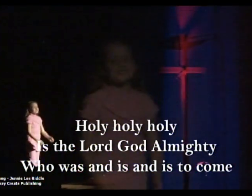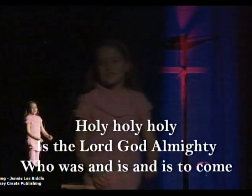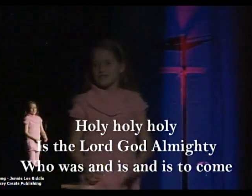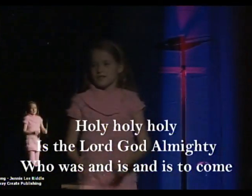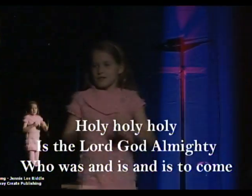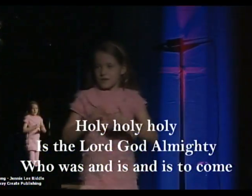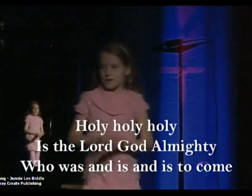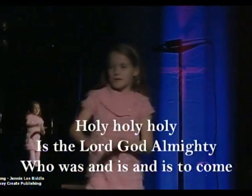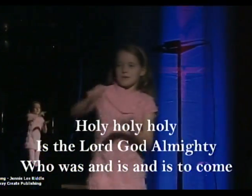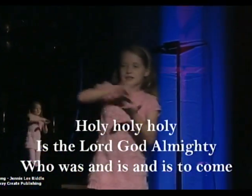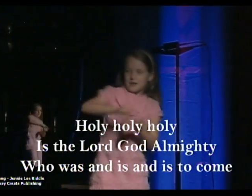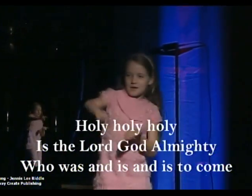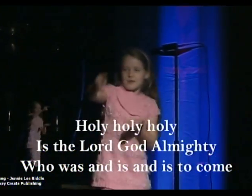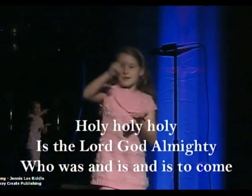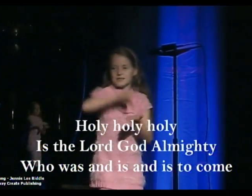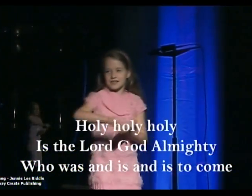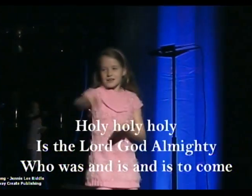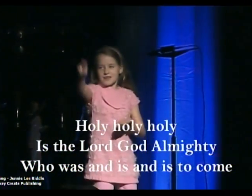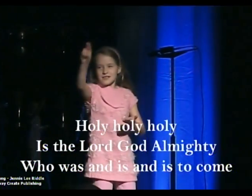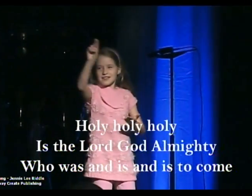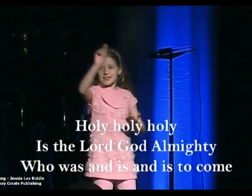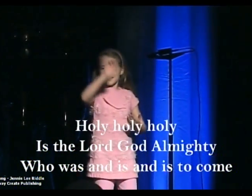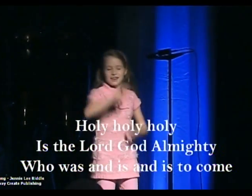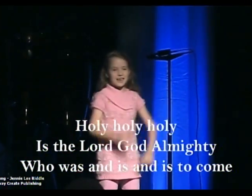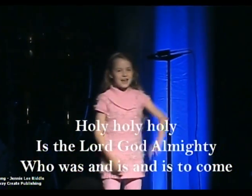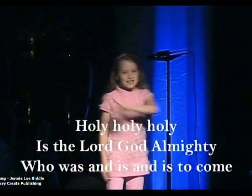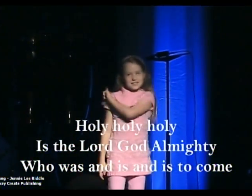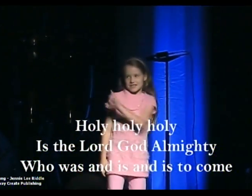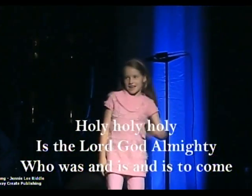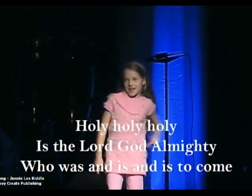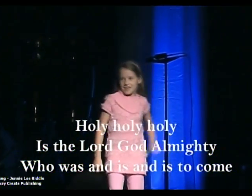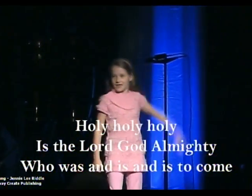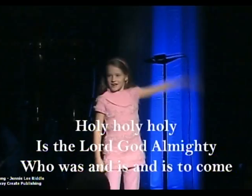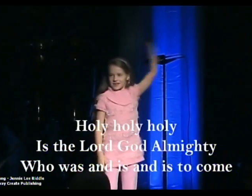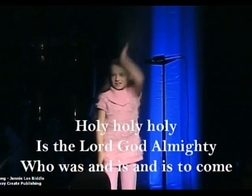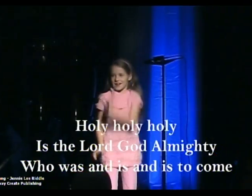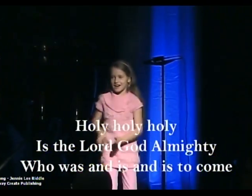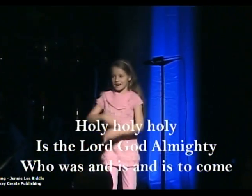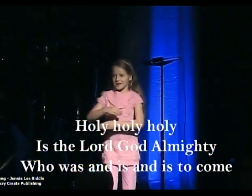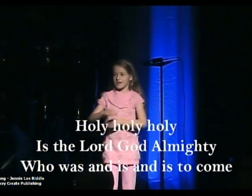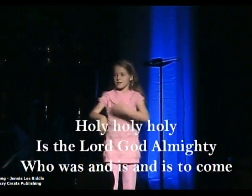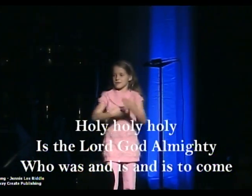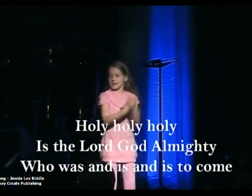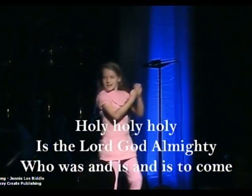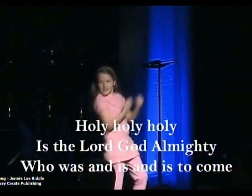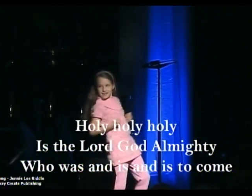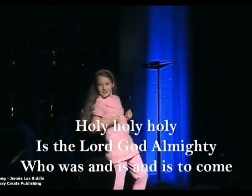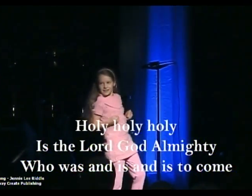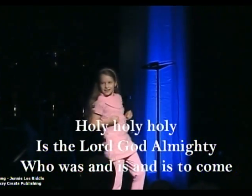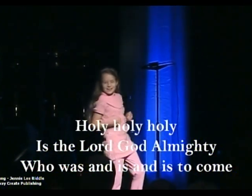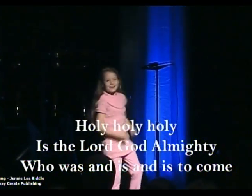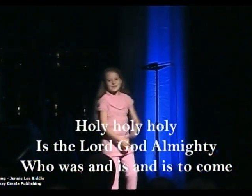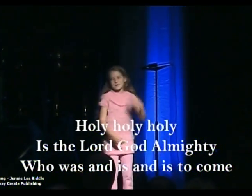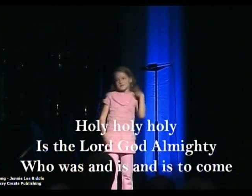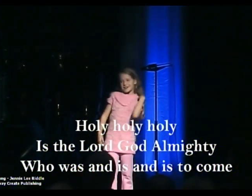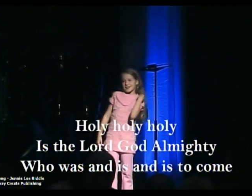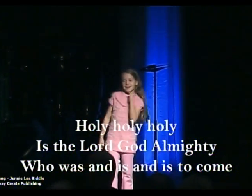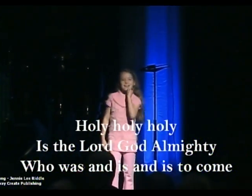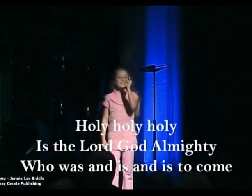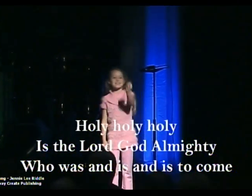Holy, holy, holy This light on God Almighty Who was